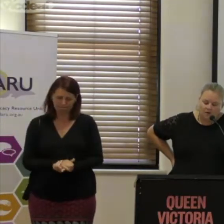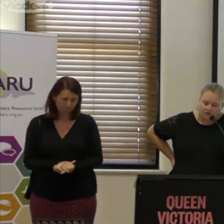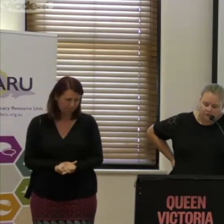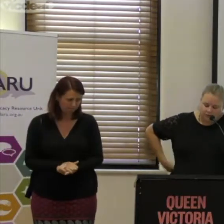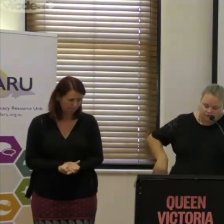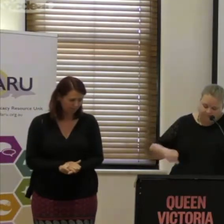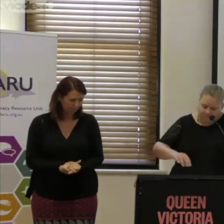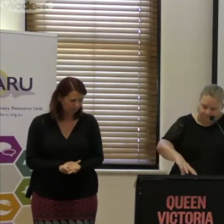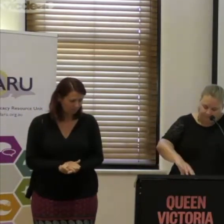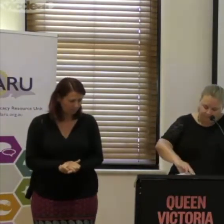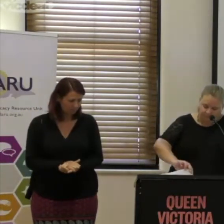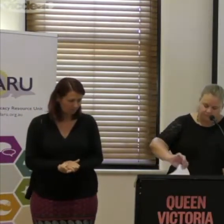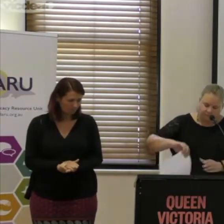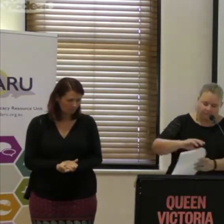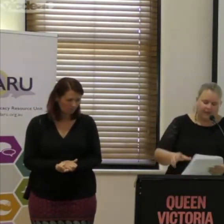So,